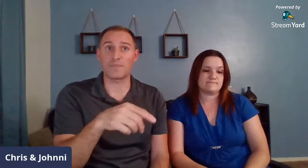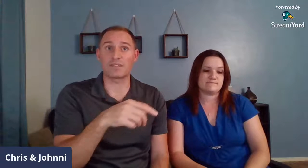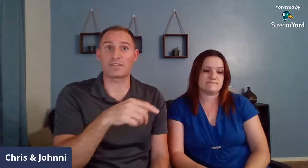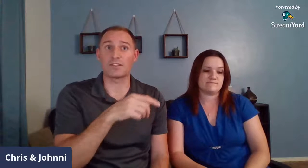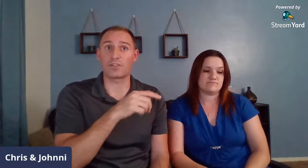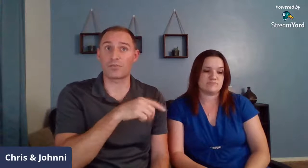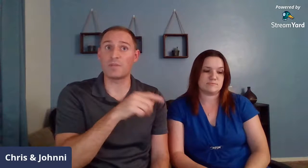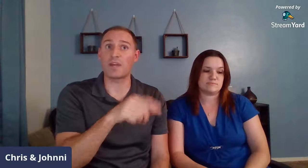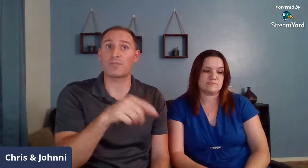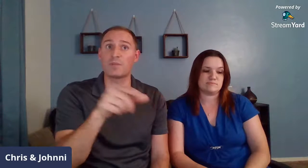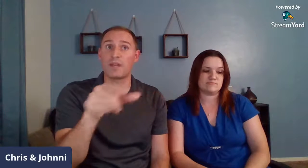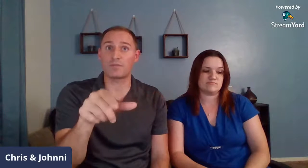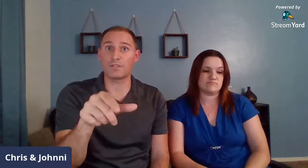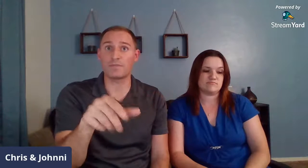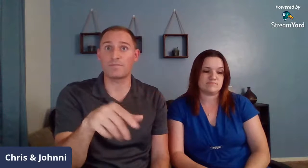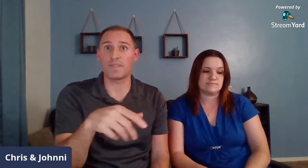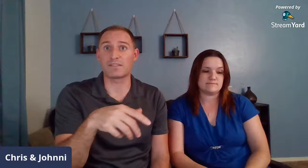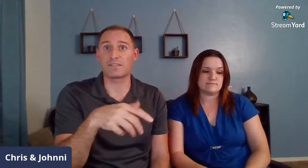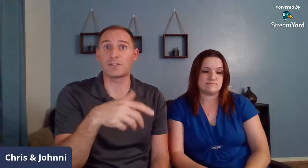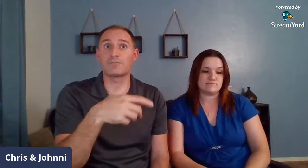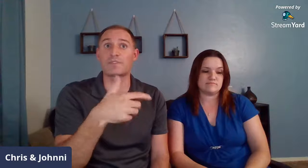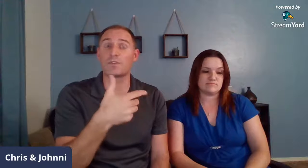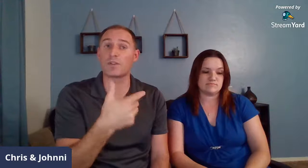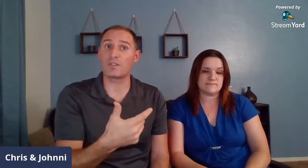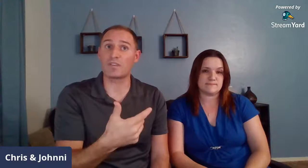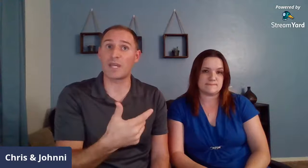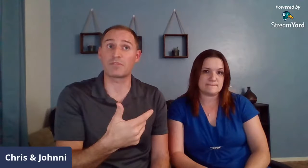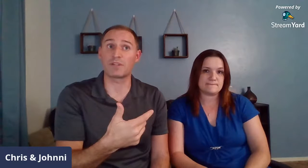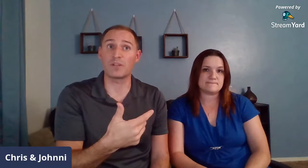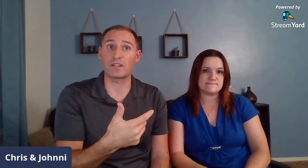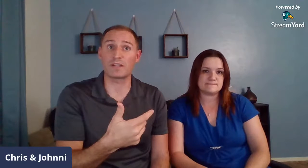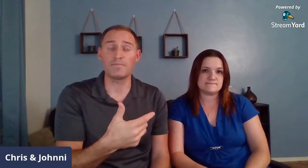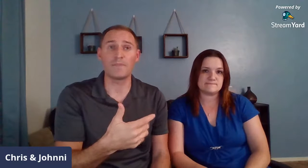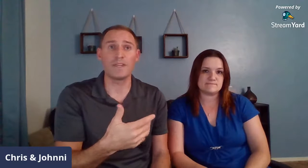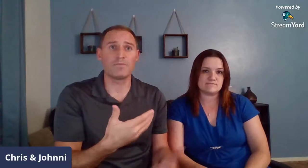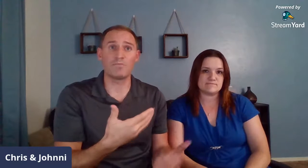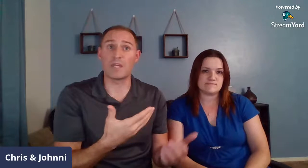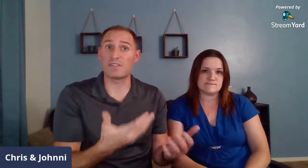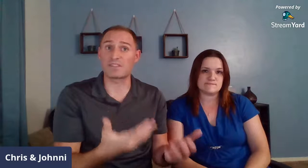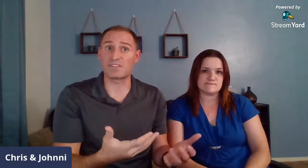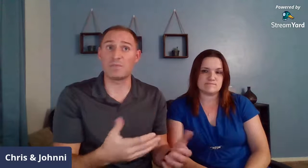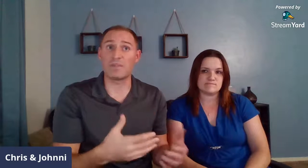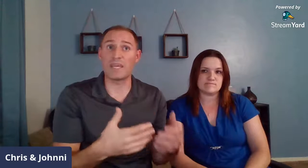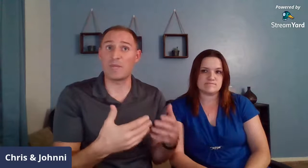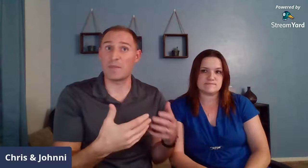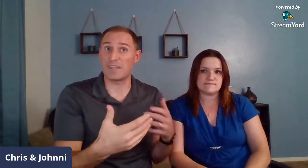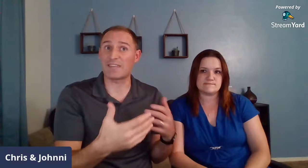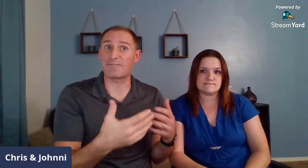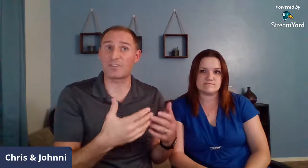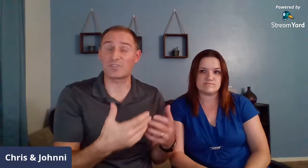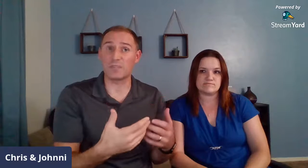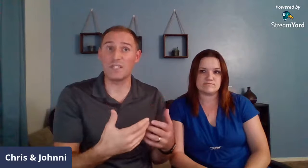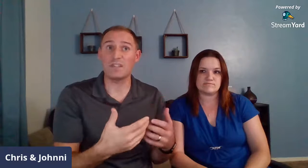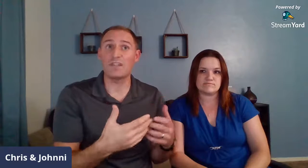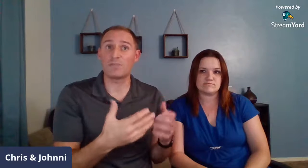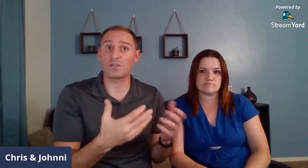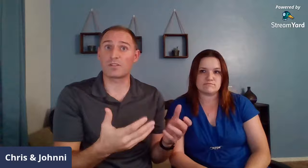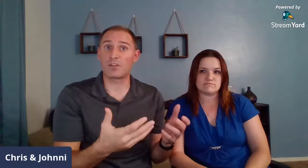And so 3x3x3. And so review it 3 times really quickly. Maybe it's the same day, maybe it's that first week, but go